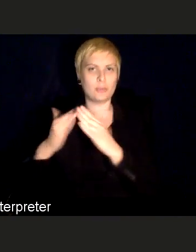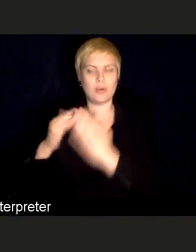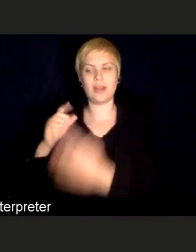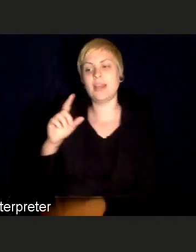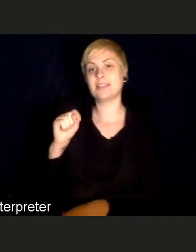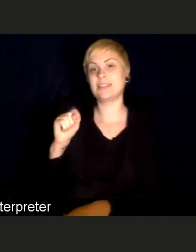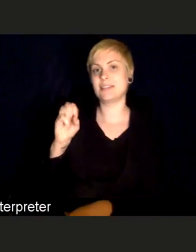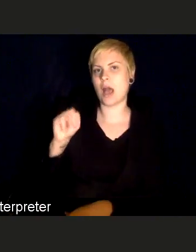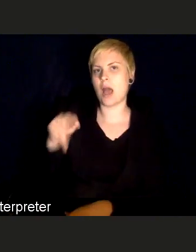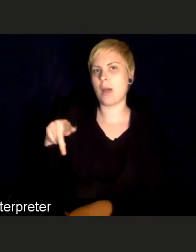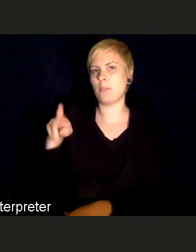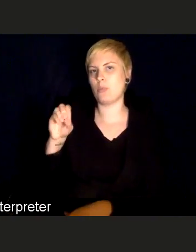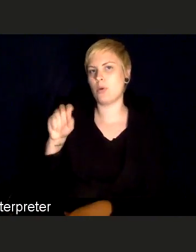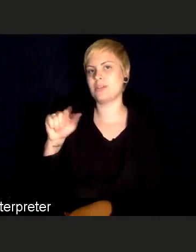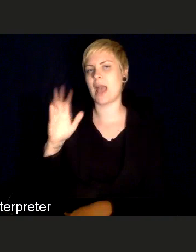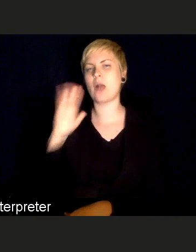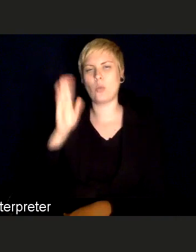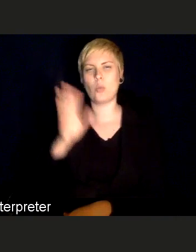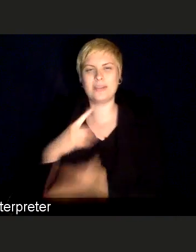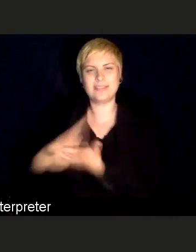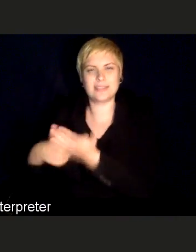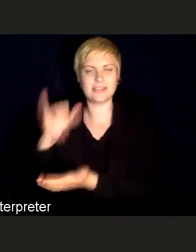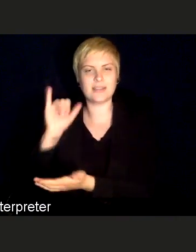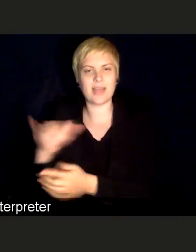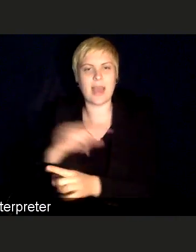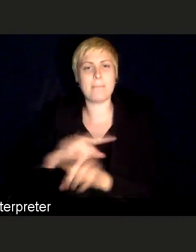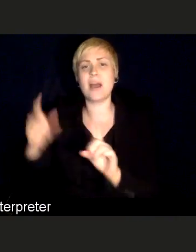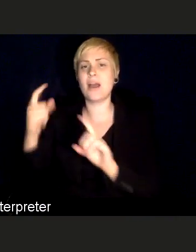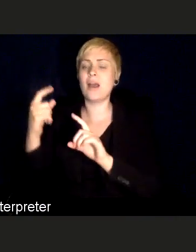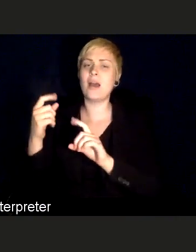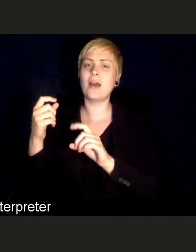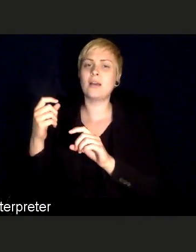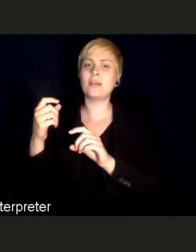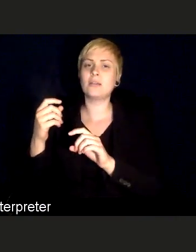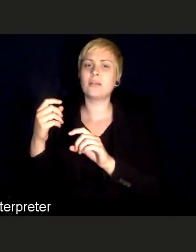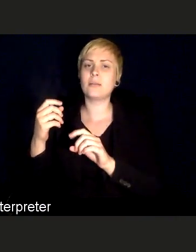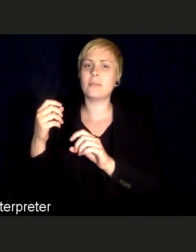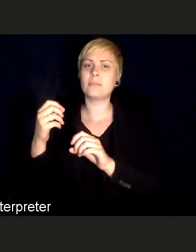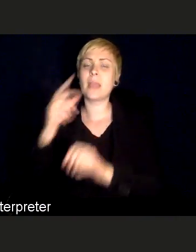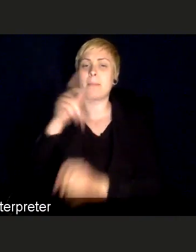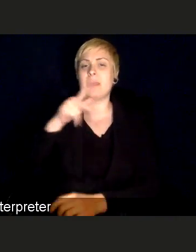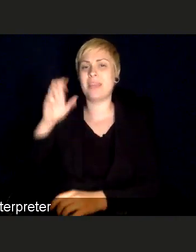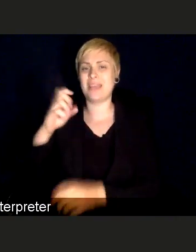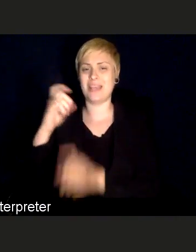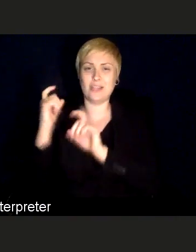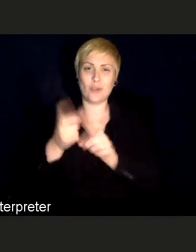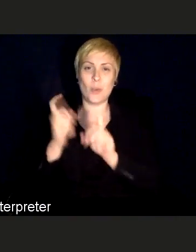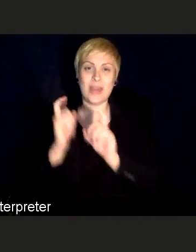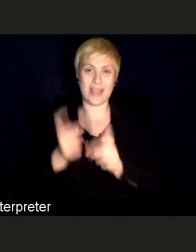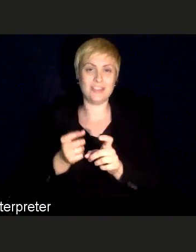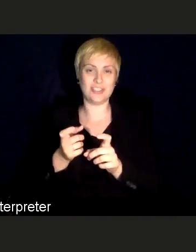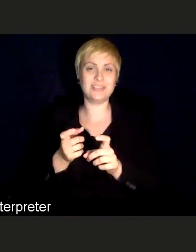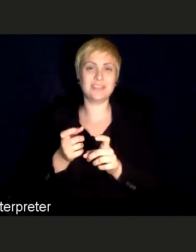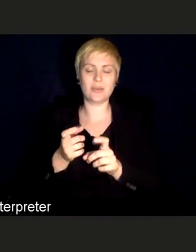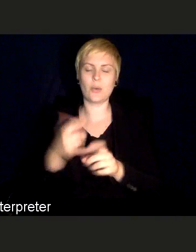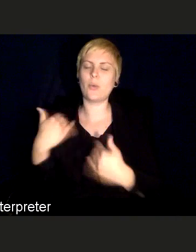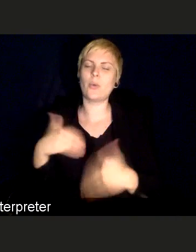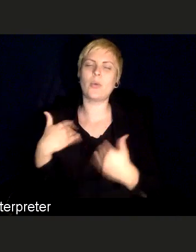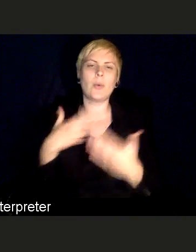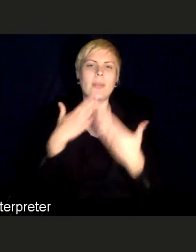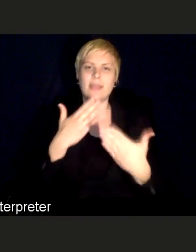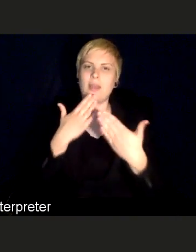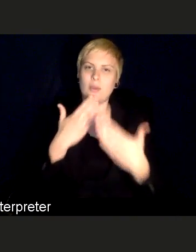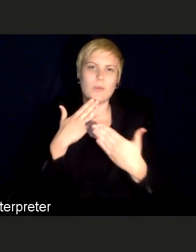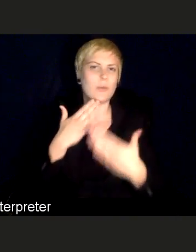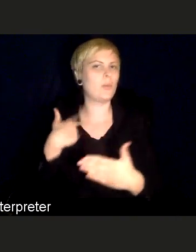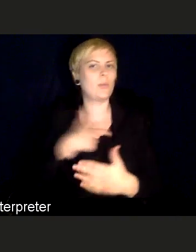but the donations that we've had, particularly of the personal protective equipment, has been very, very, very thankfully received by